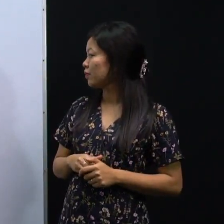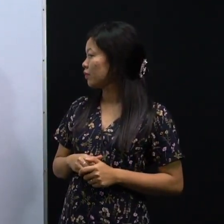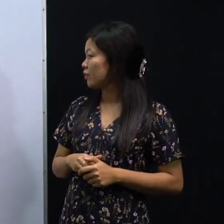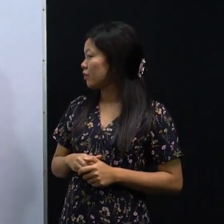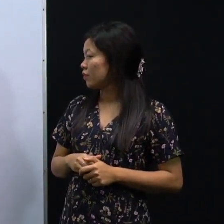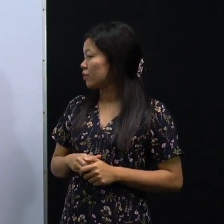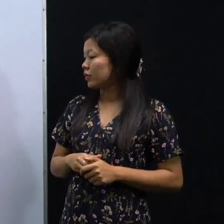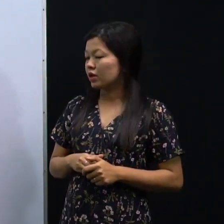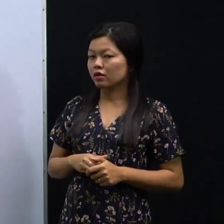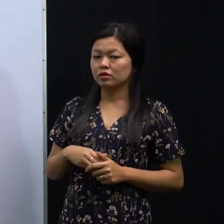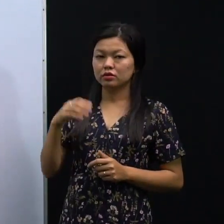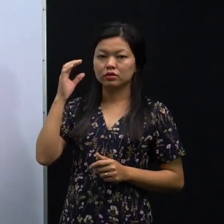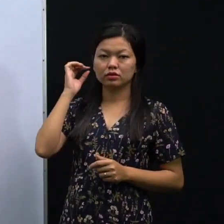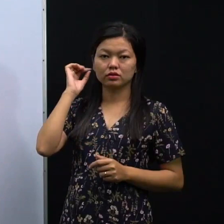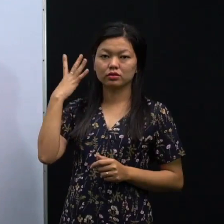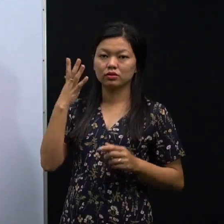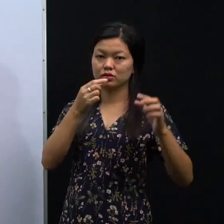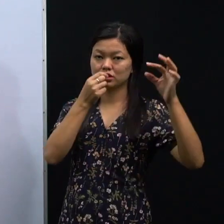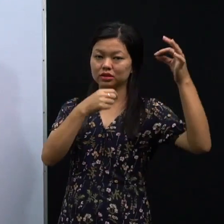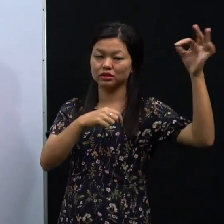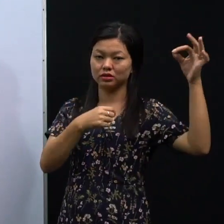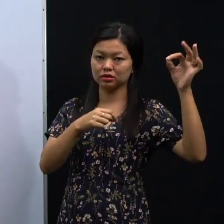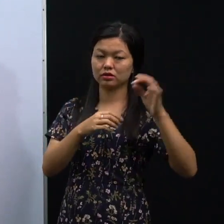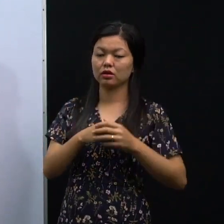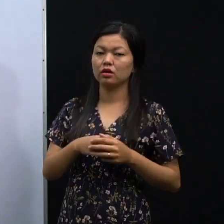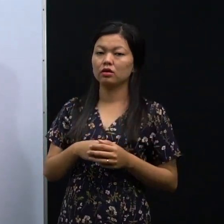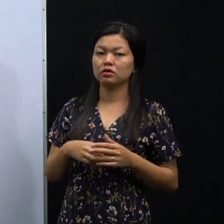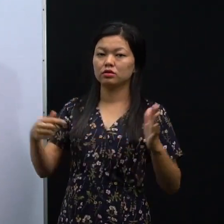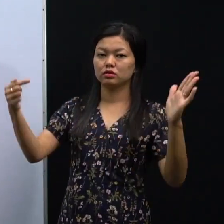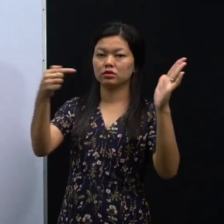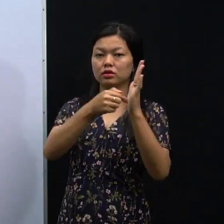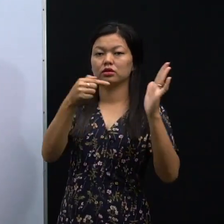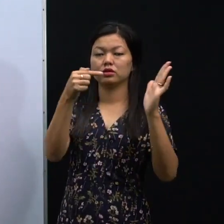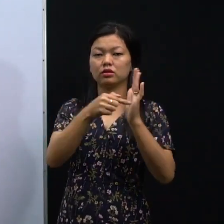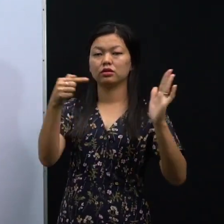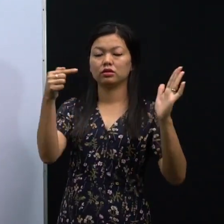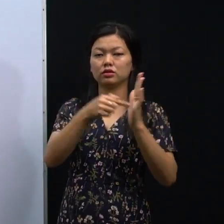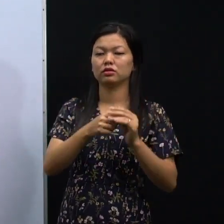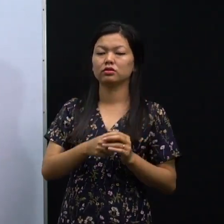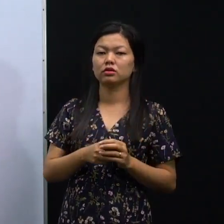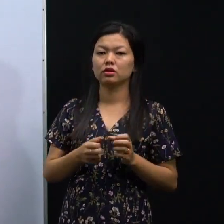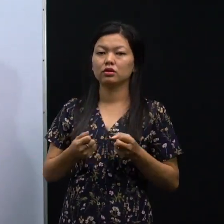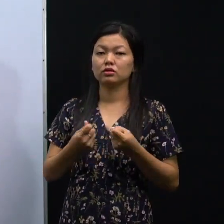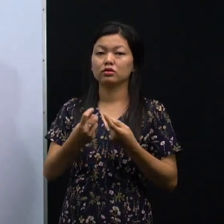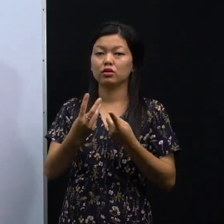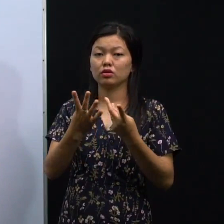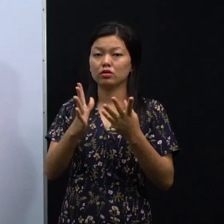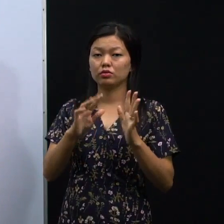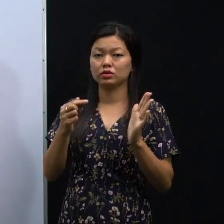Clear, it hits the screen. Out of this many alpha particles, majority, okay, I'm saying majority of the alpha